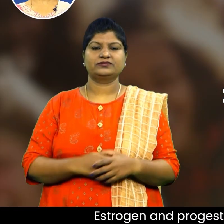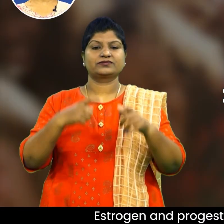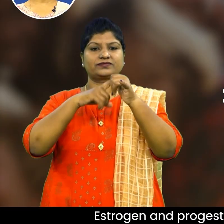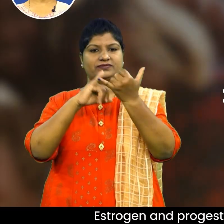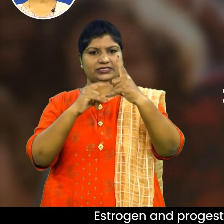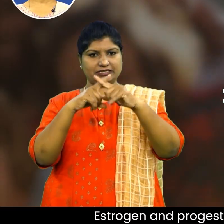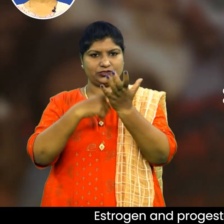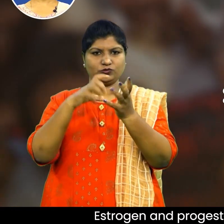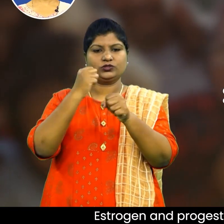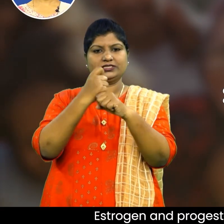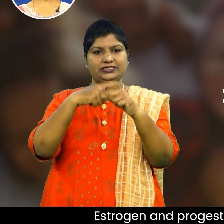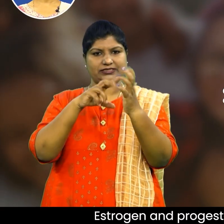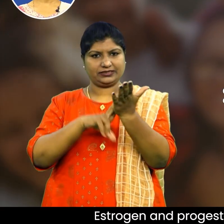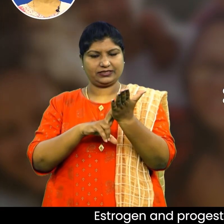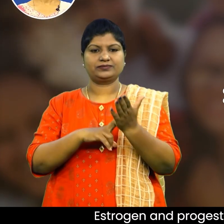Estrogen